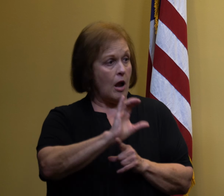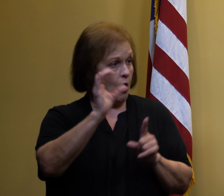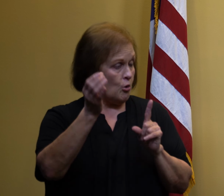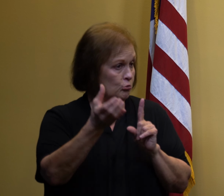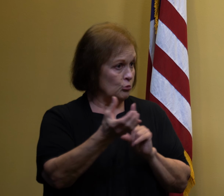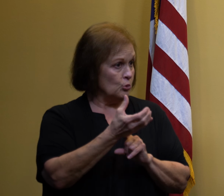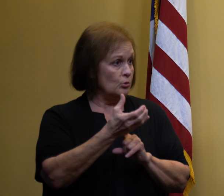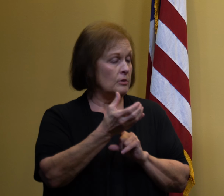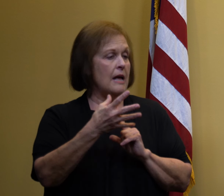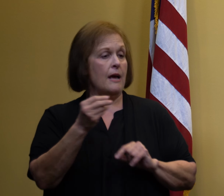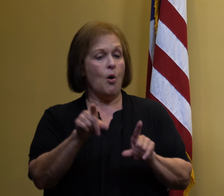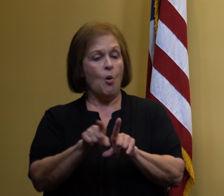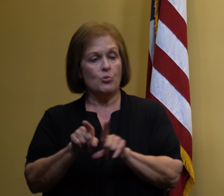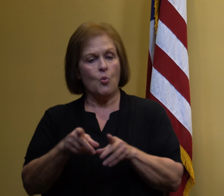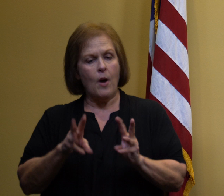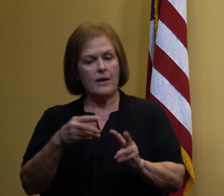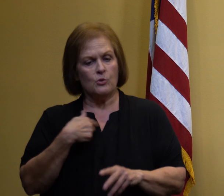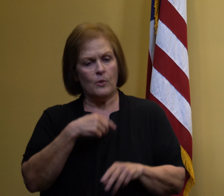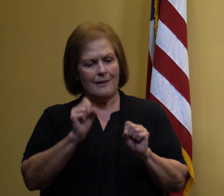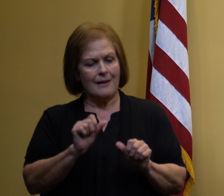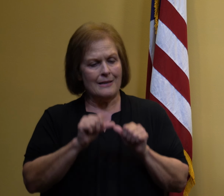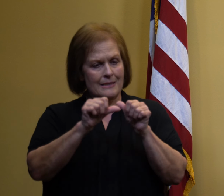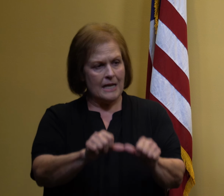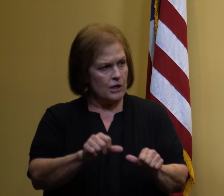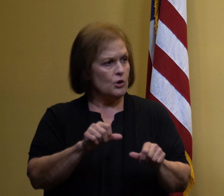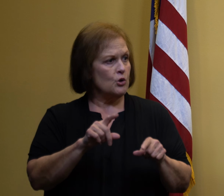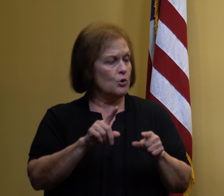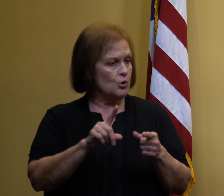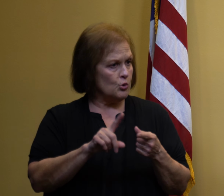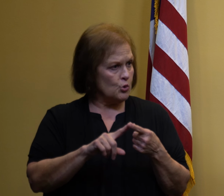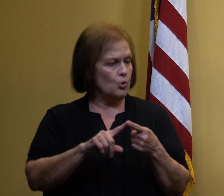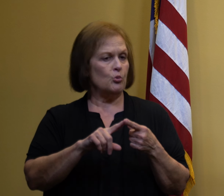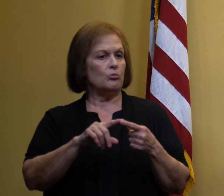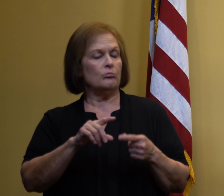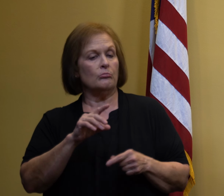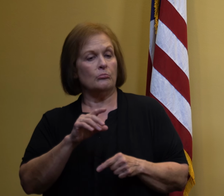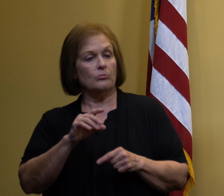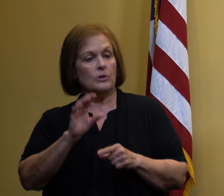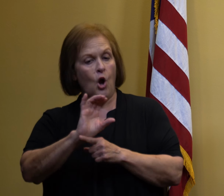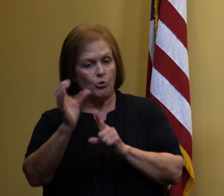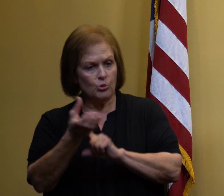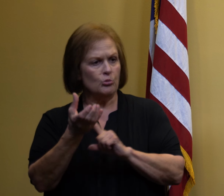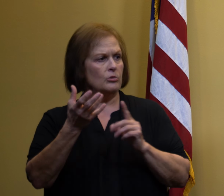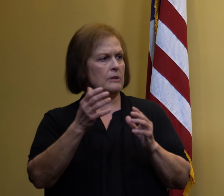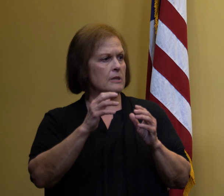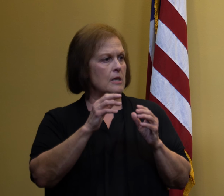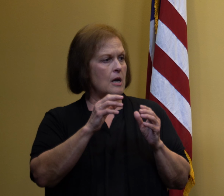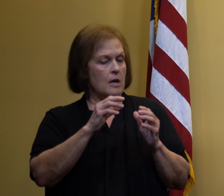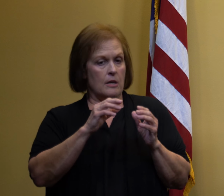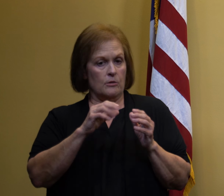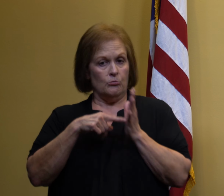exchanges and also ways that we will continue to send artists and cultural bearers to South Korea, because that's what we